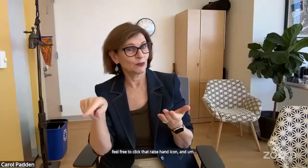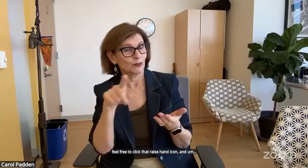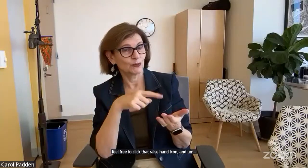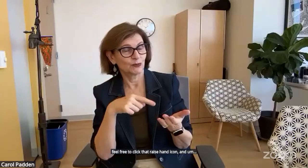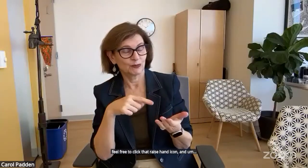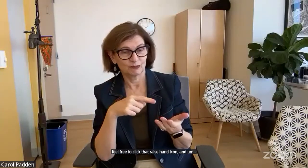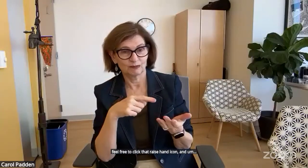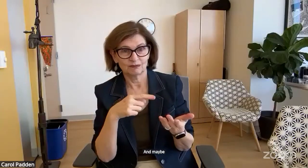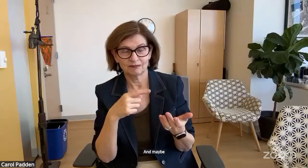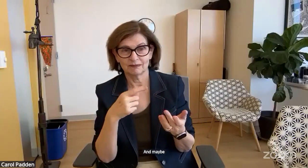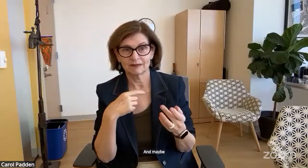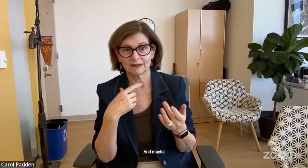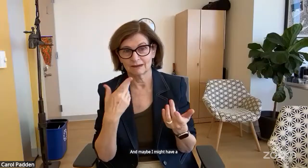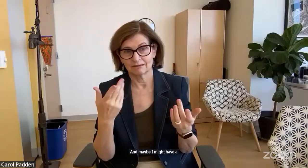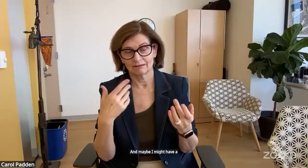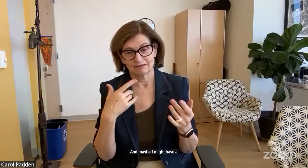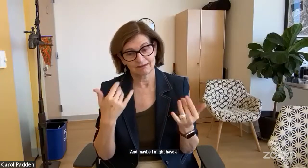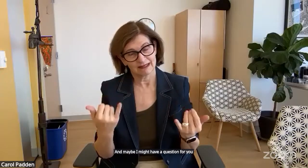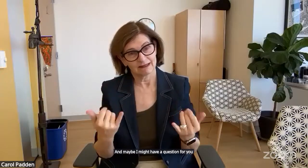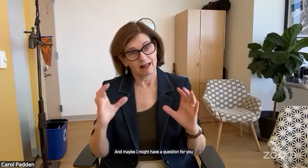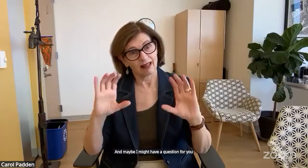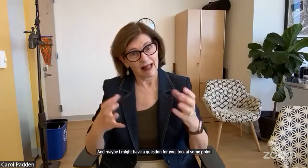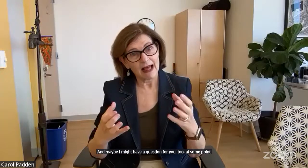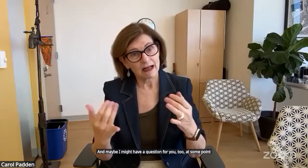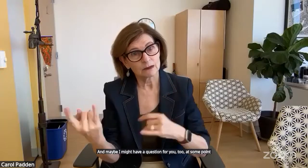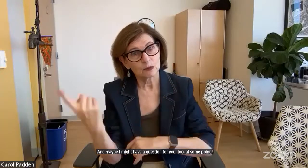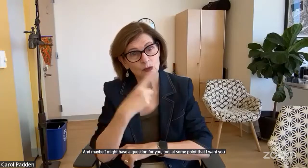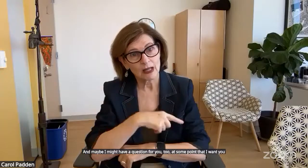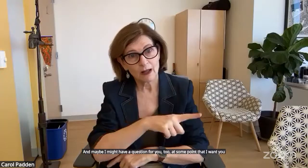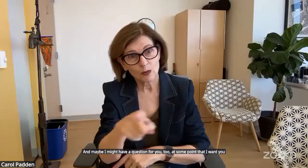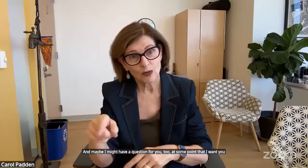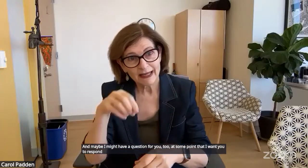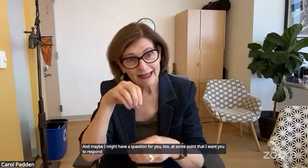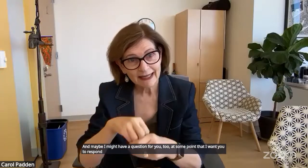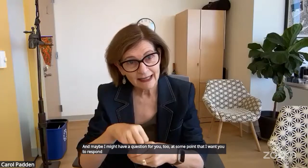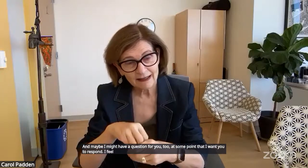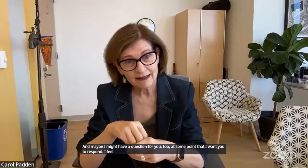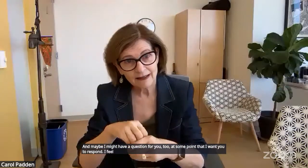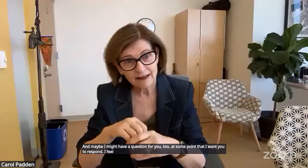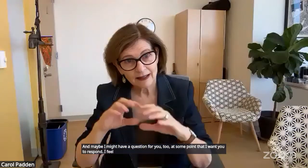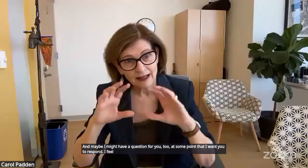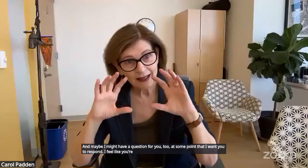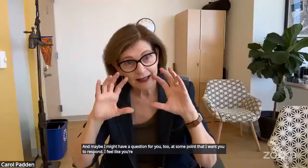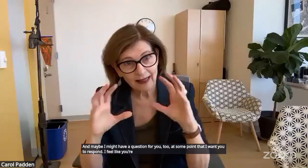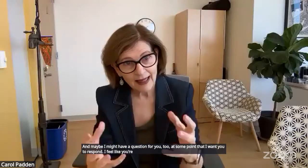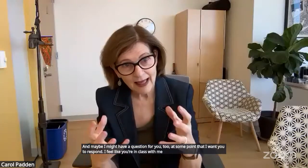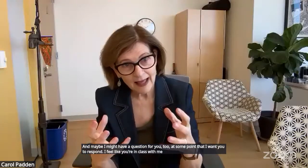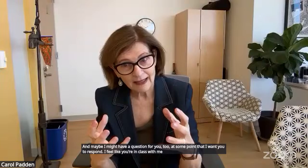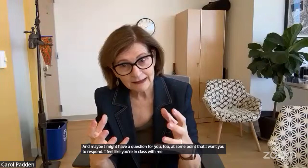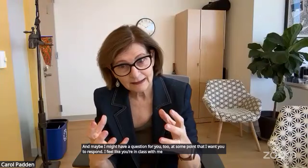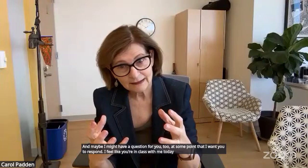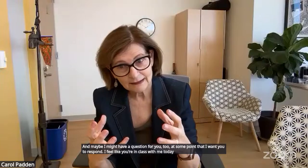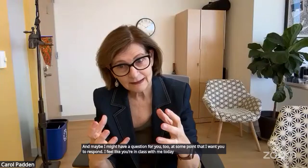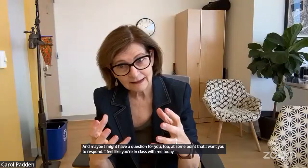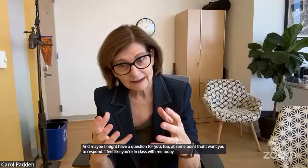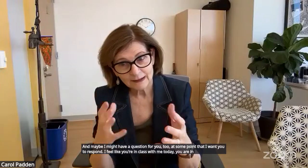and maybe I might have a question for you too at some point that I want you to respond. I feel like you're in class with me today. You are in class with